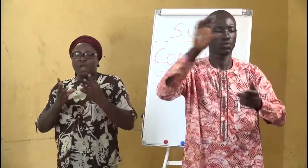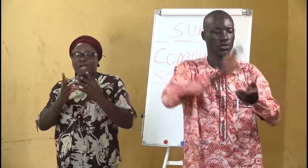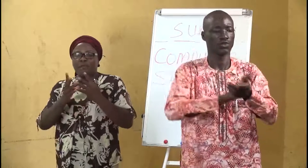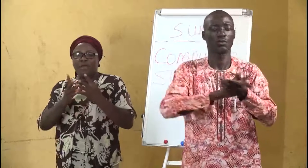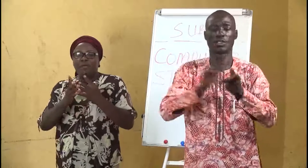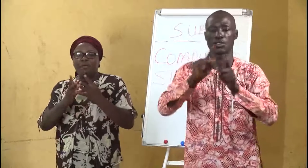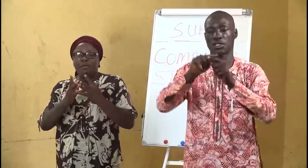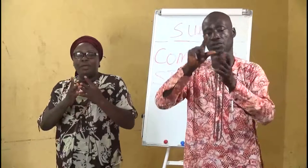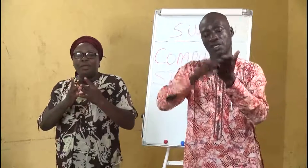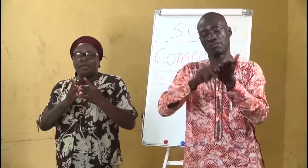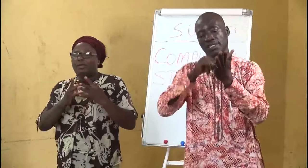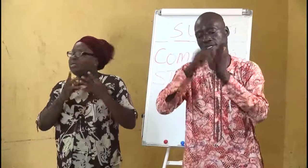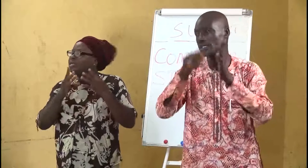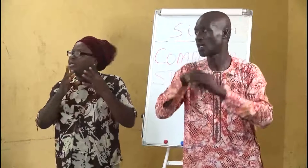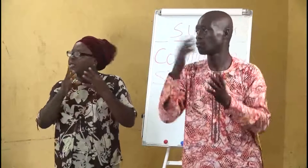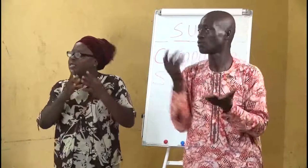Your binary